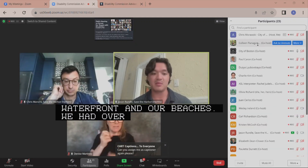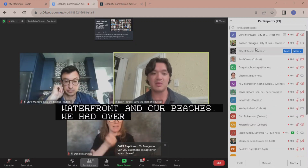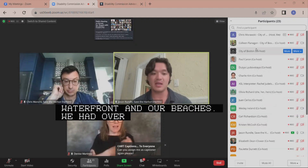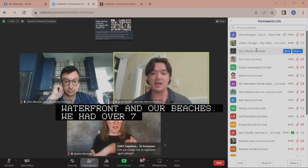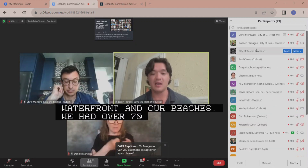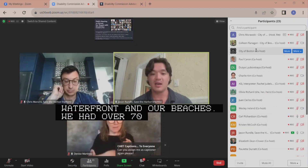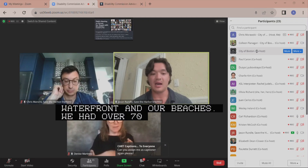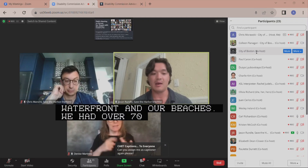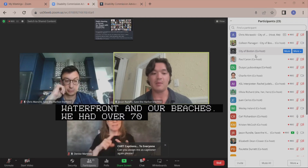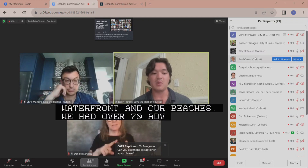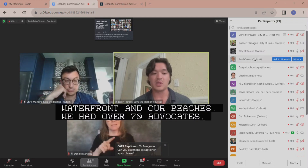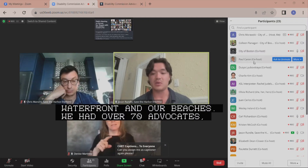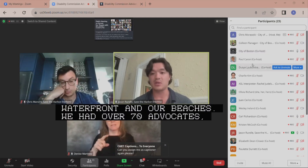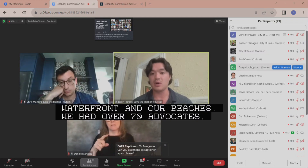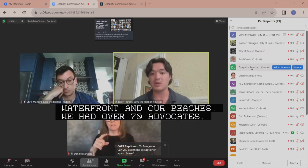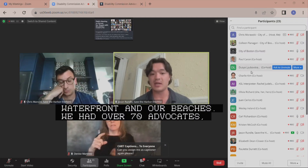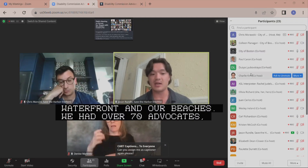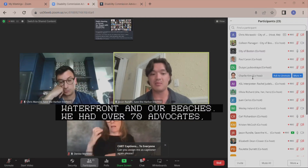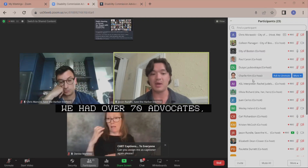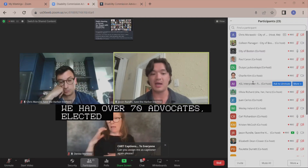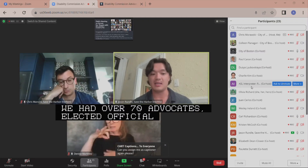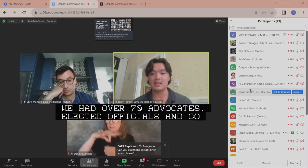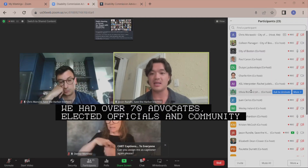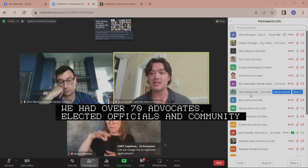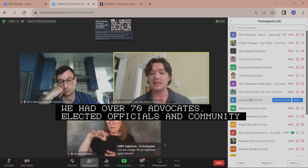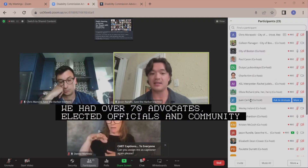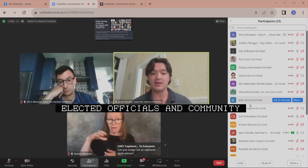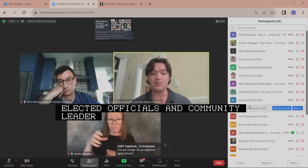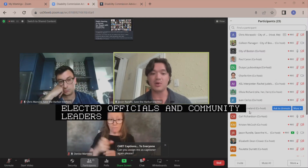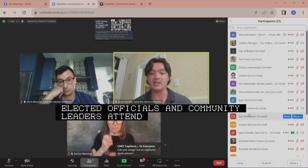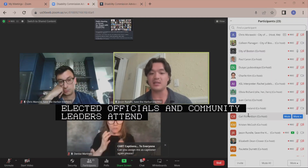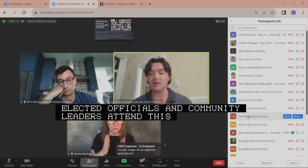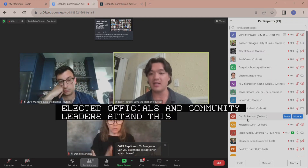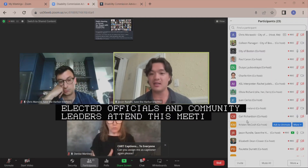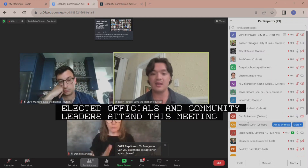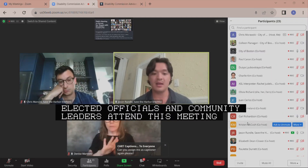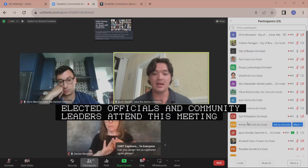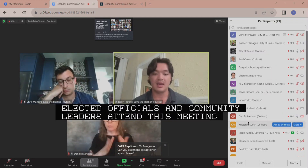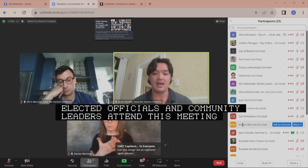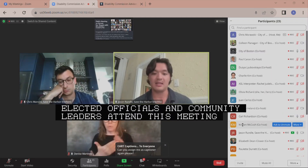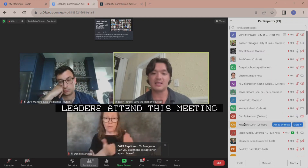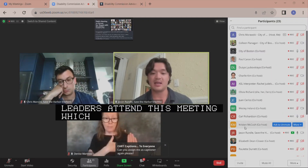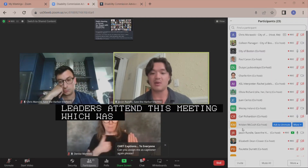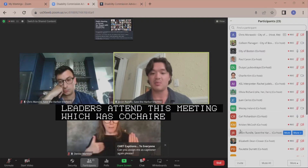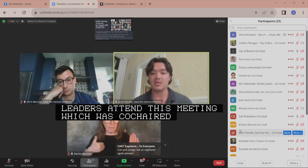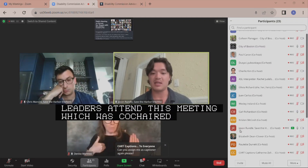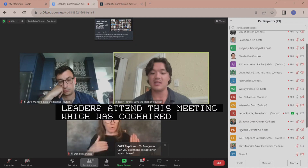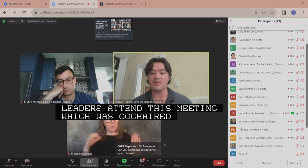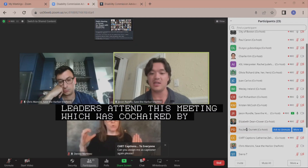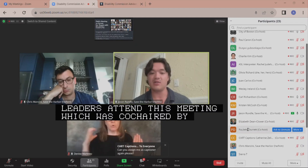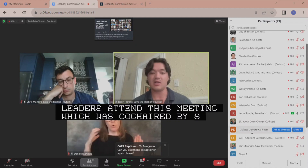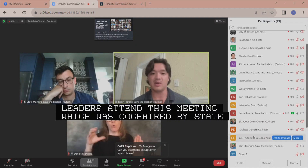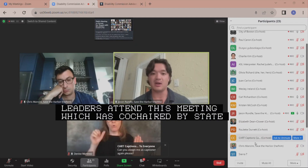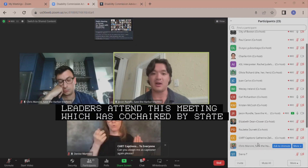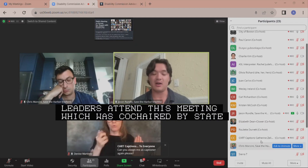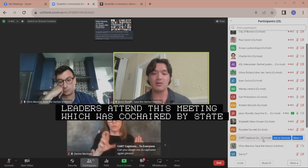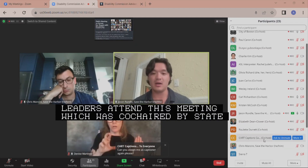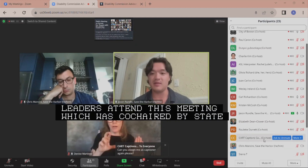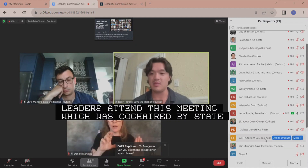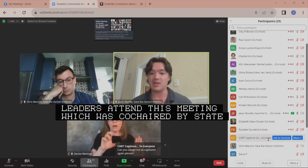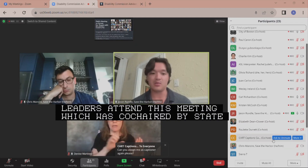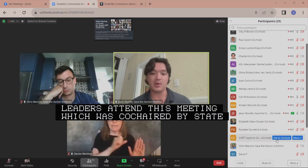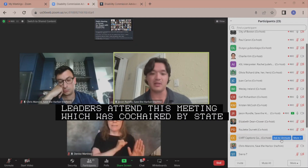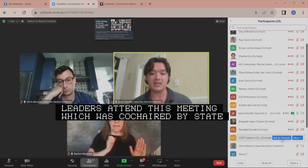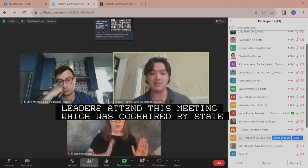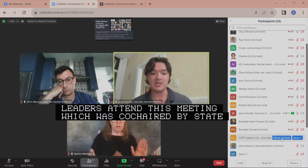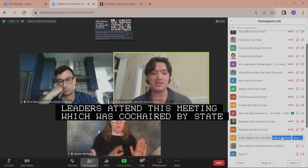attend this meeting, which was co-chaired by State Senator Brendan Creighton and State Representative Adrian Madaro of